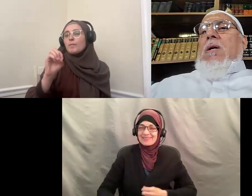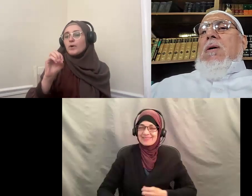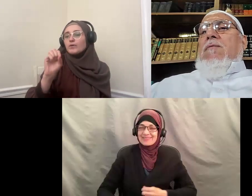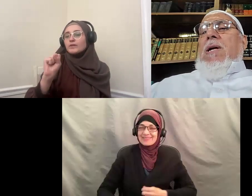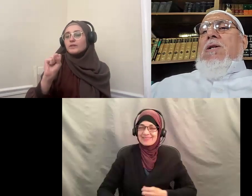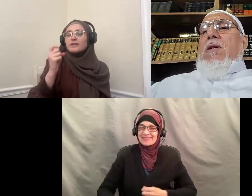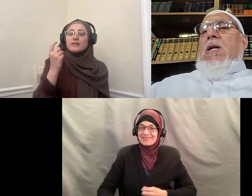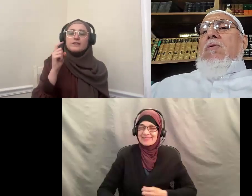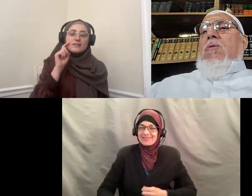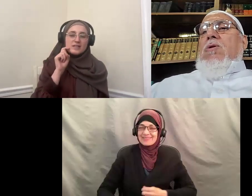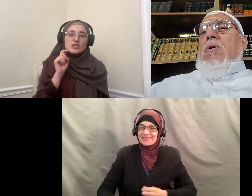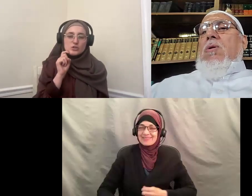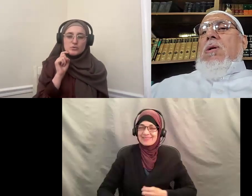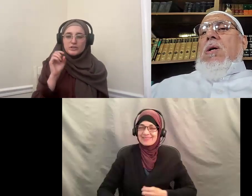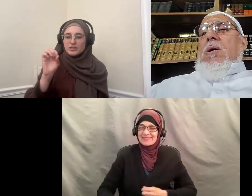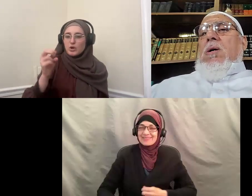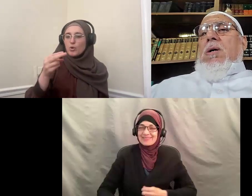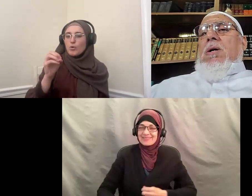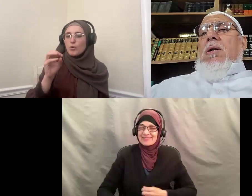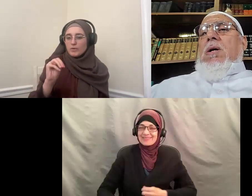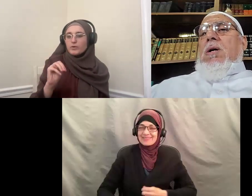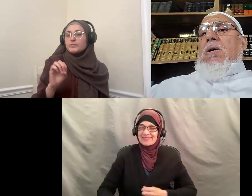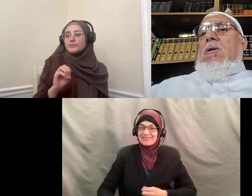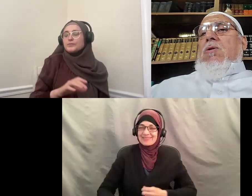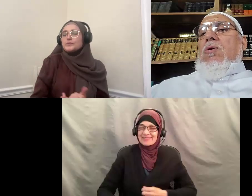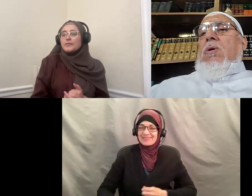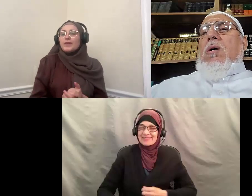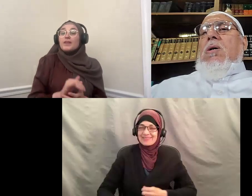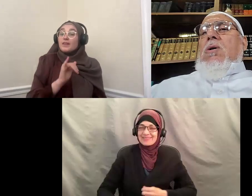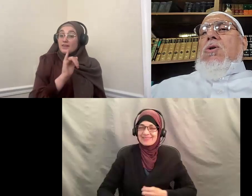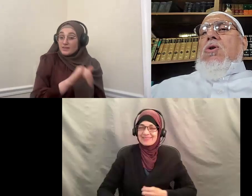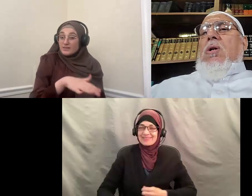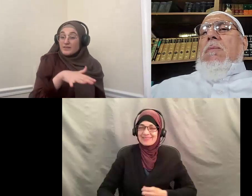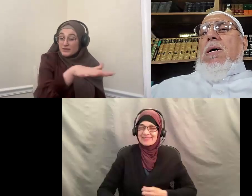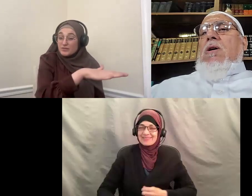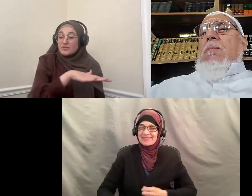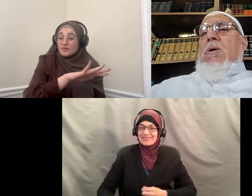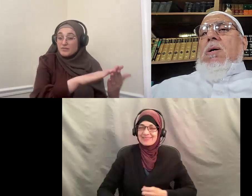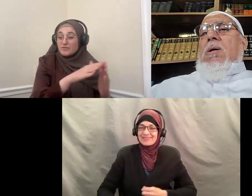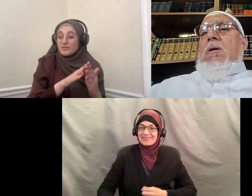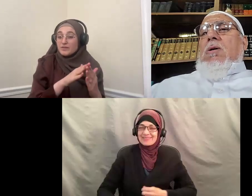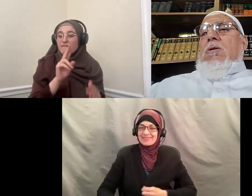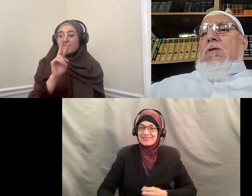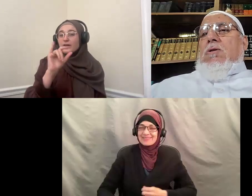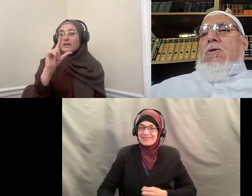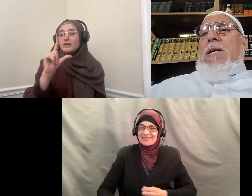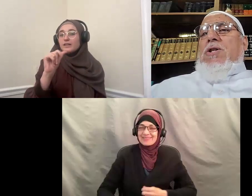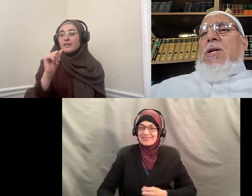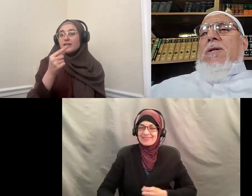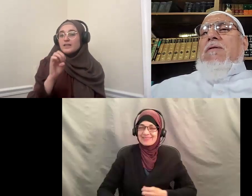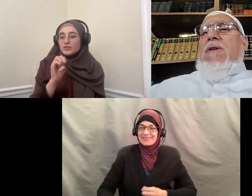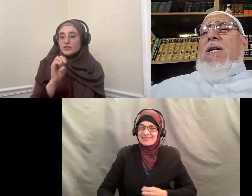This is the village that was called in the Torah Sodom and Gomorrah,